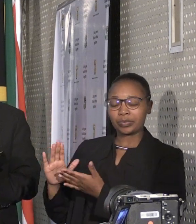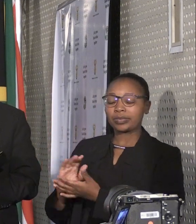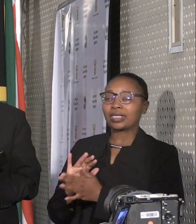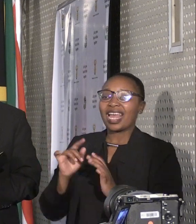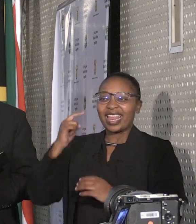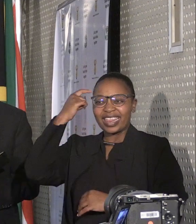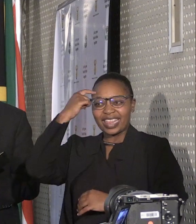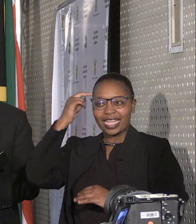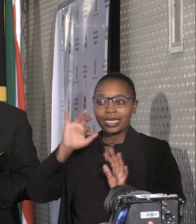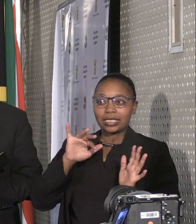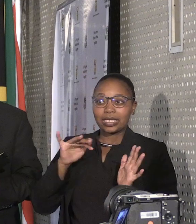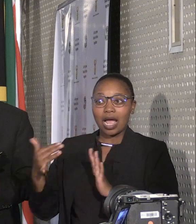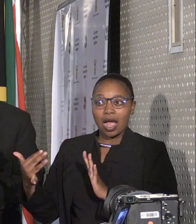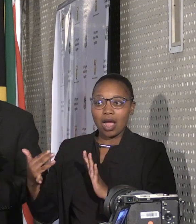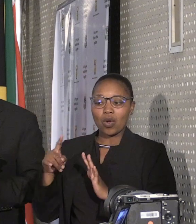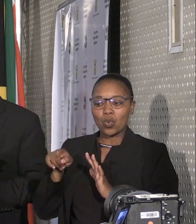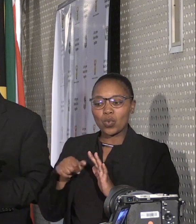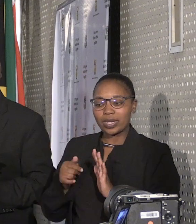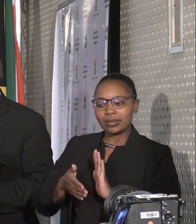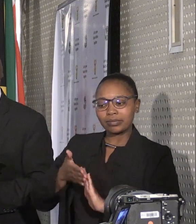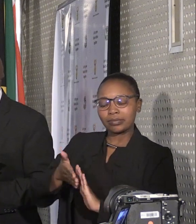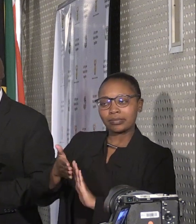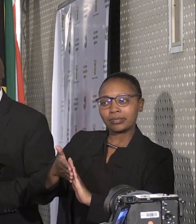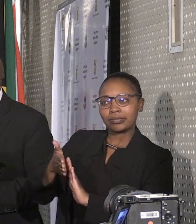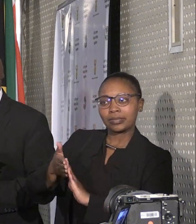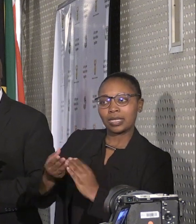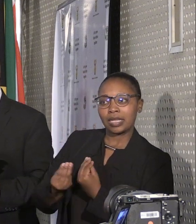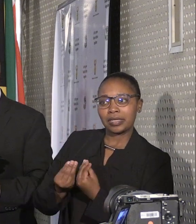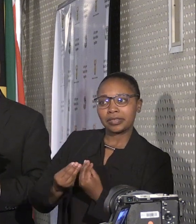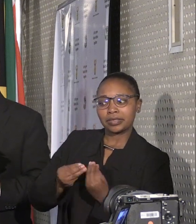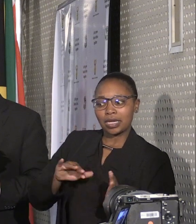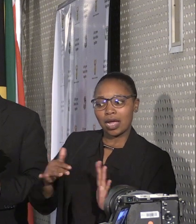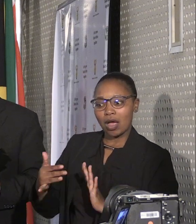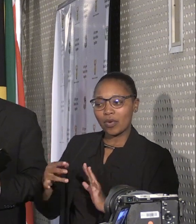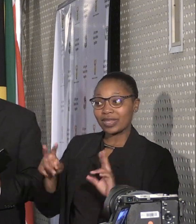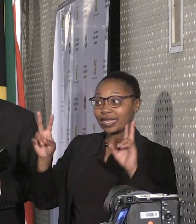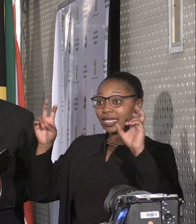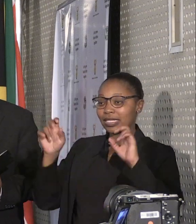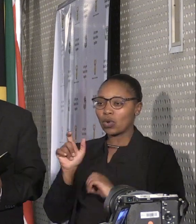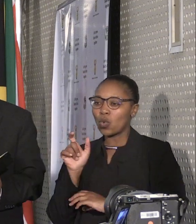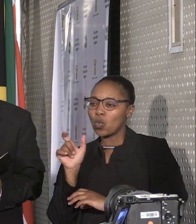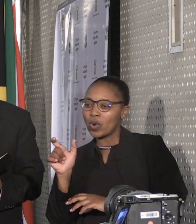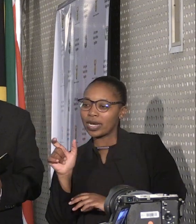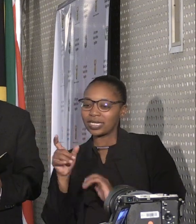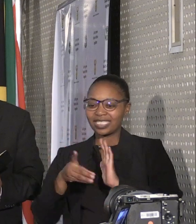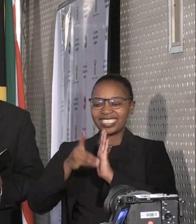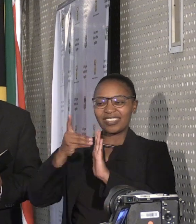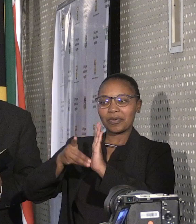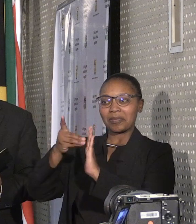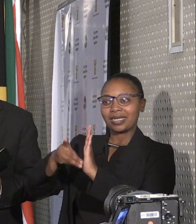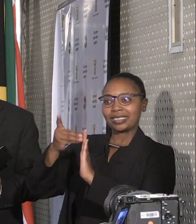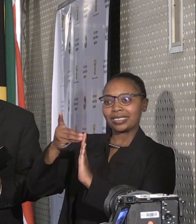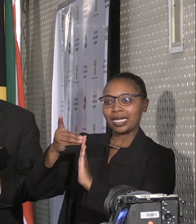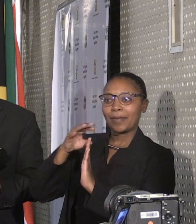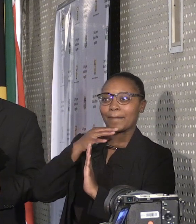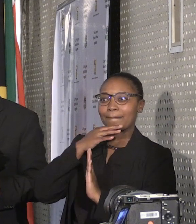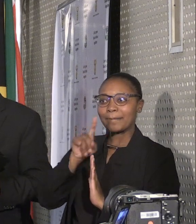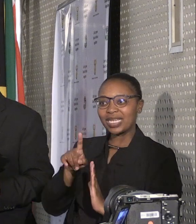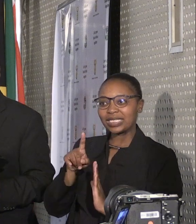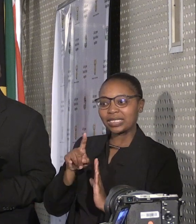the word developmental has been bastardized as meaning inefficiency,